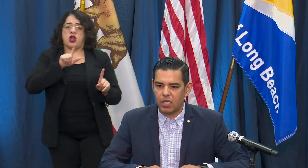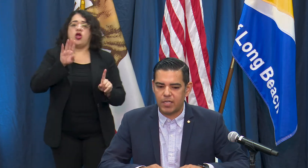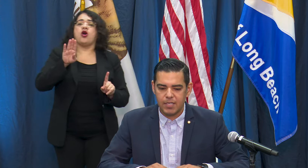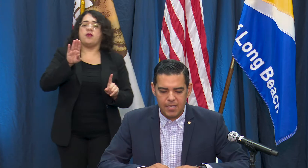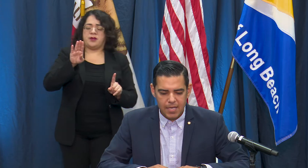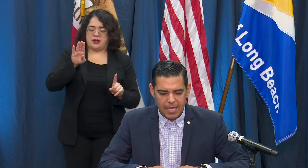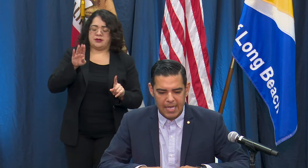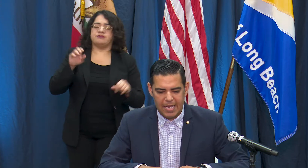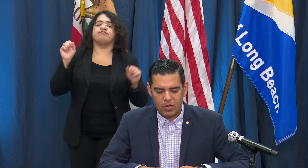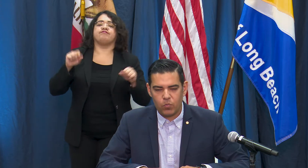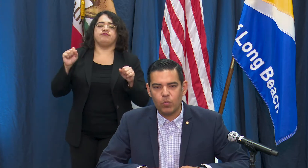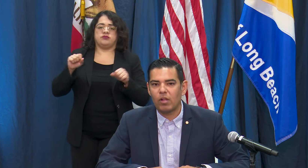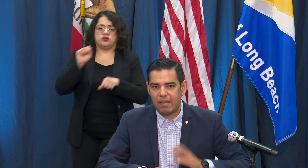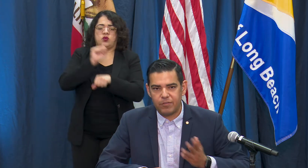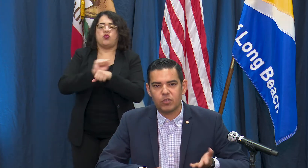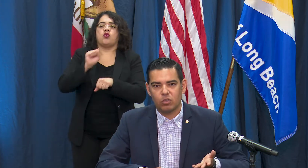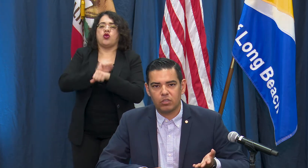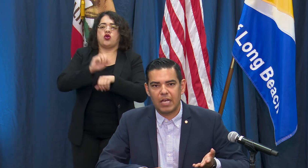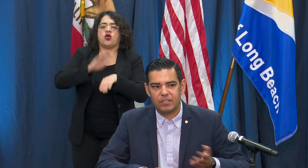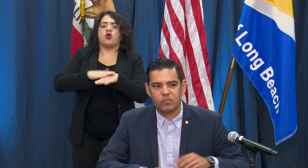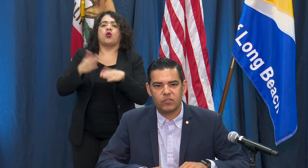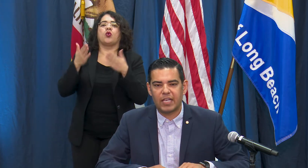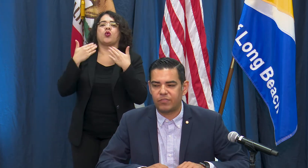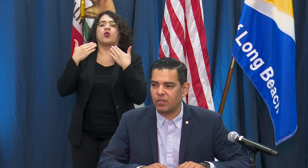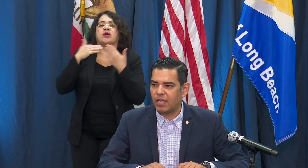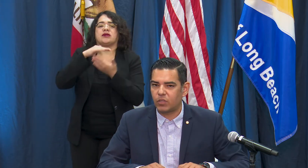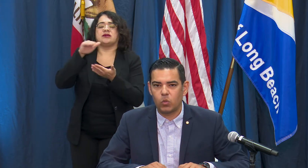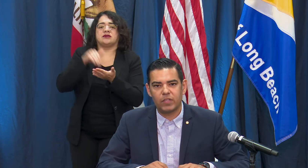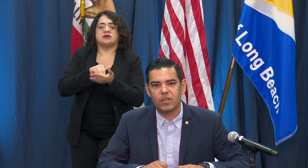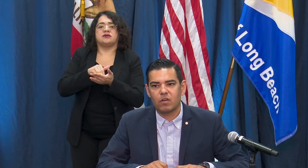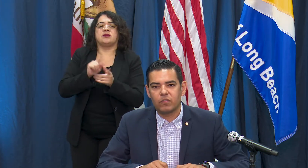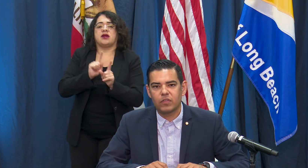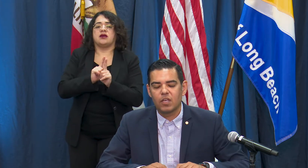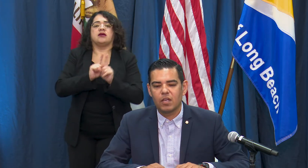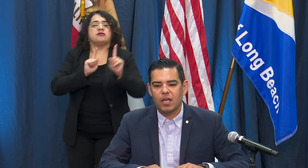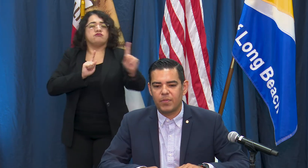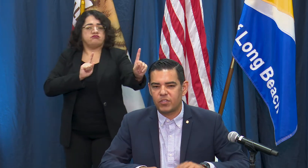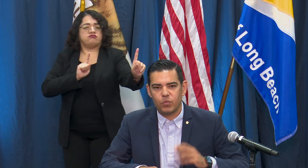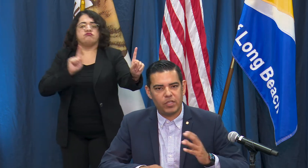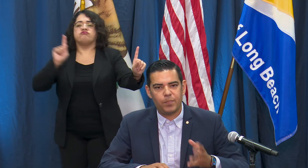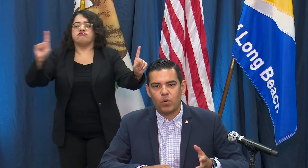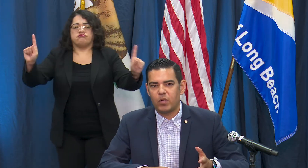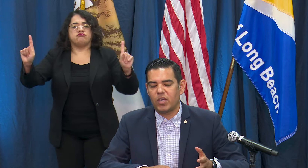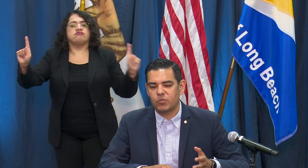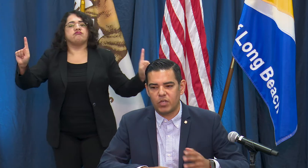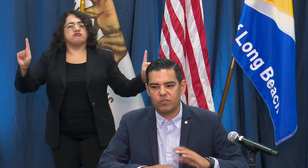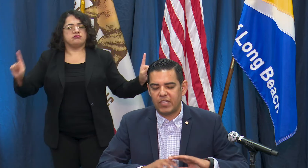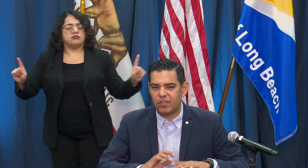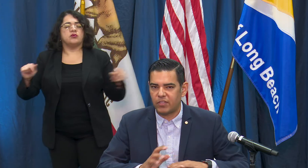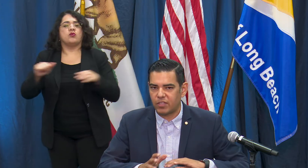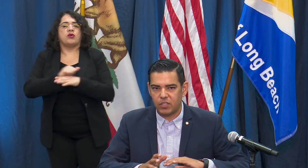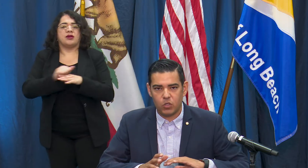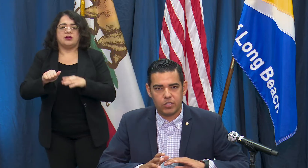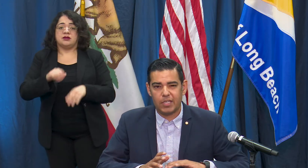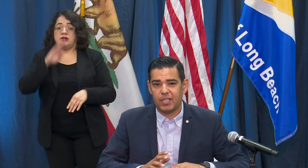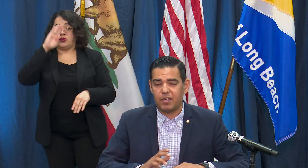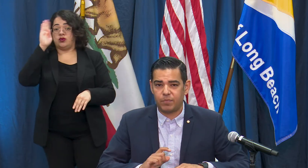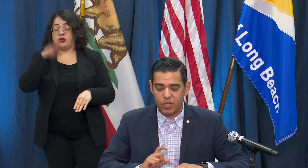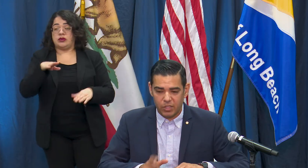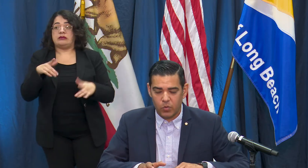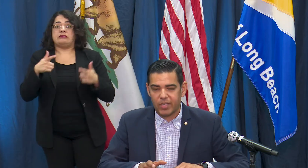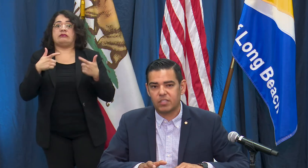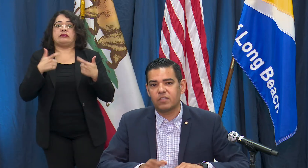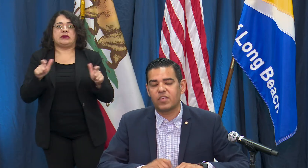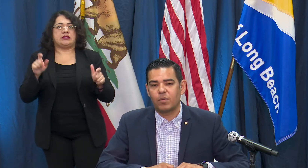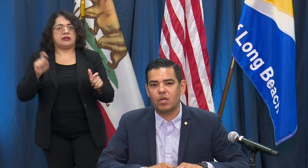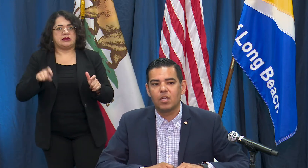working on, and we will have physical distancing at the cooling centers. But that's really important to us. We understand that that's a huge need,